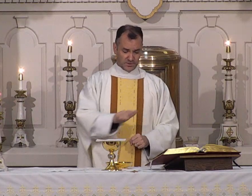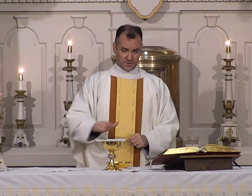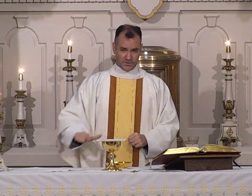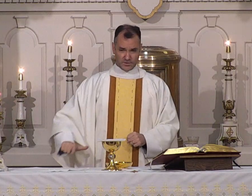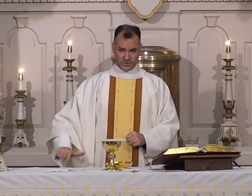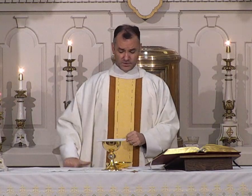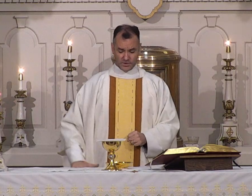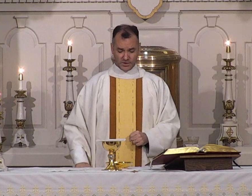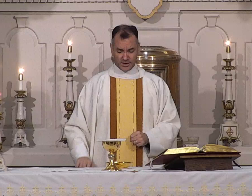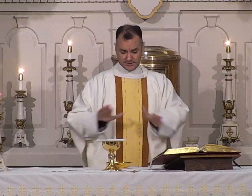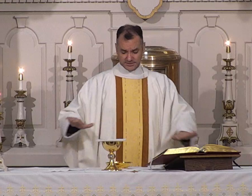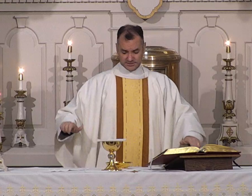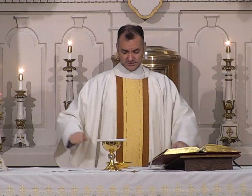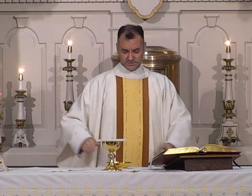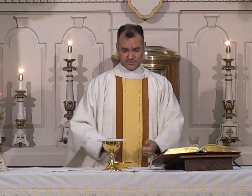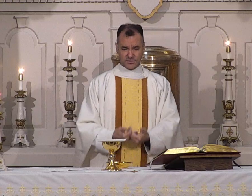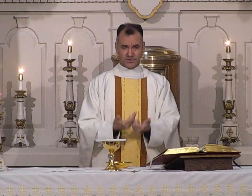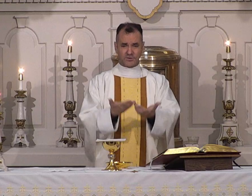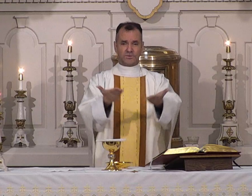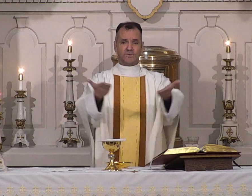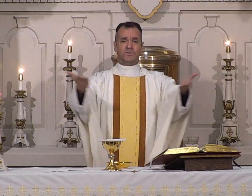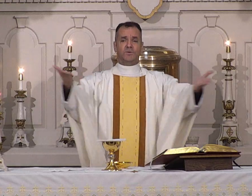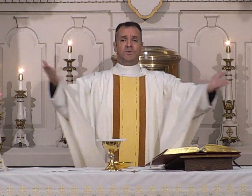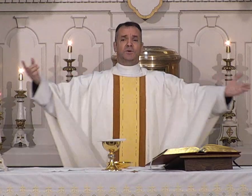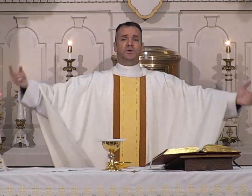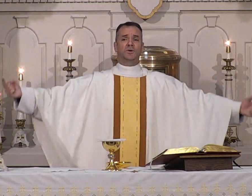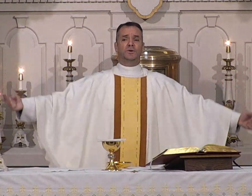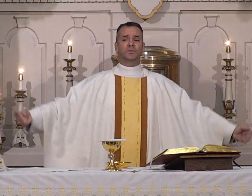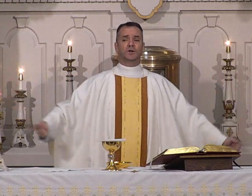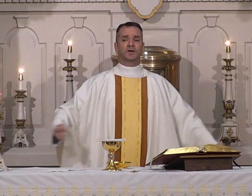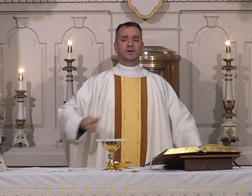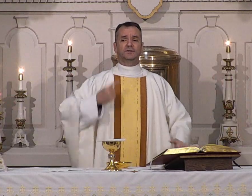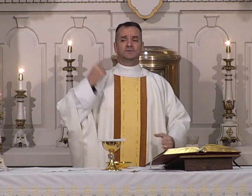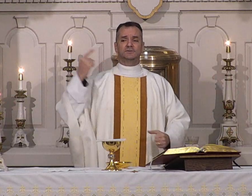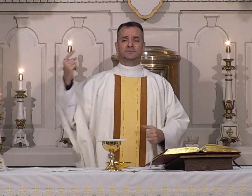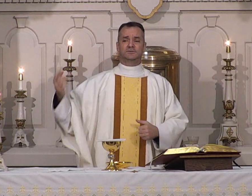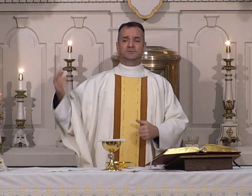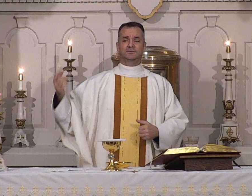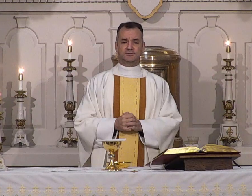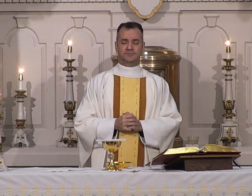The peace of the Lord be with you always.